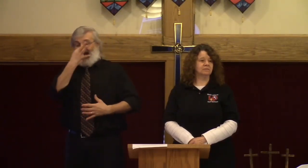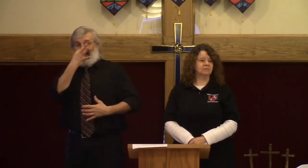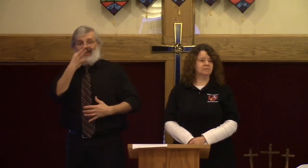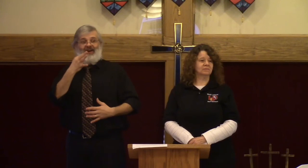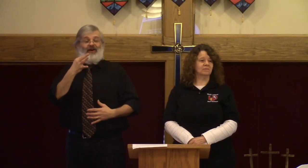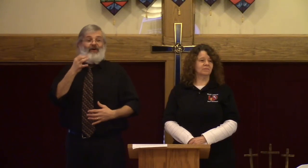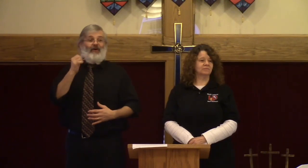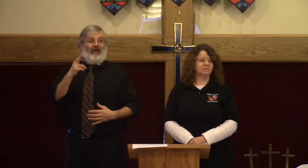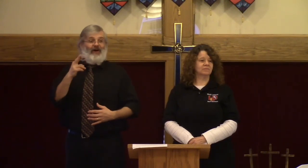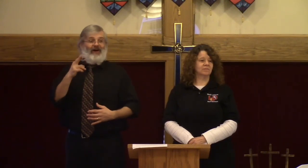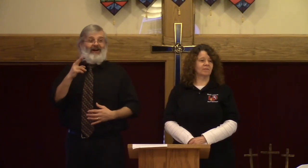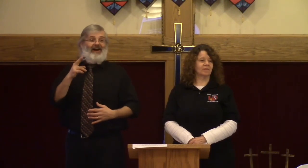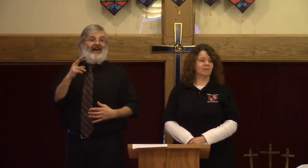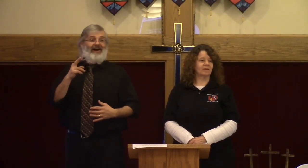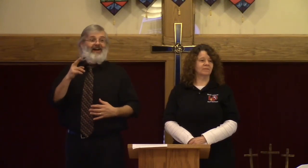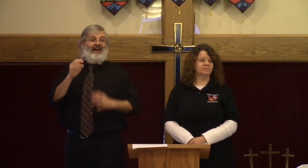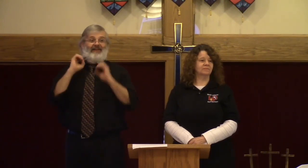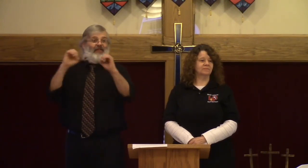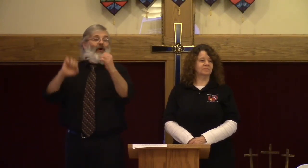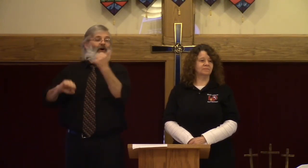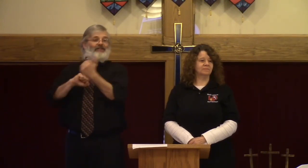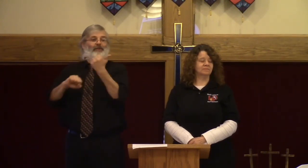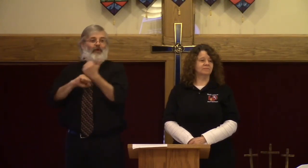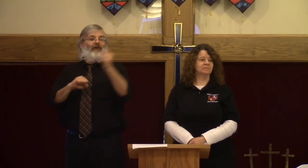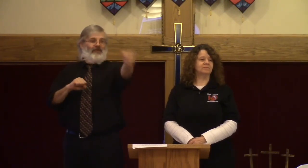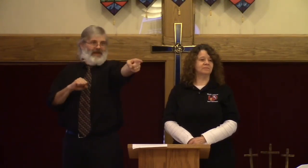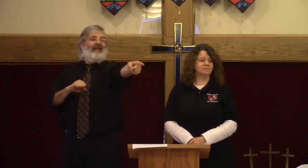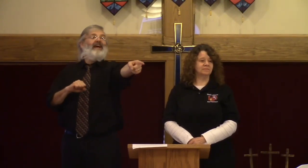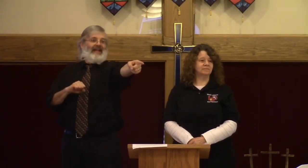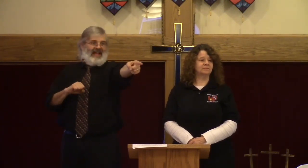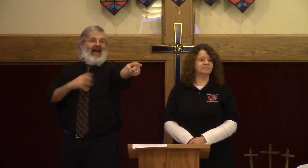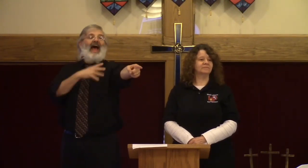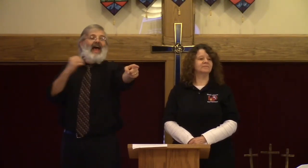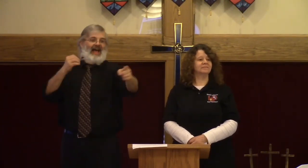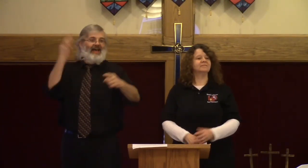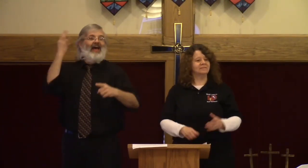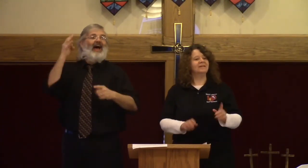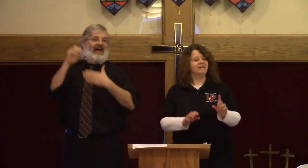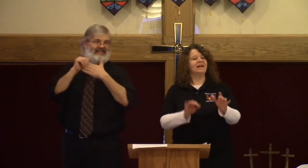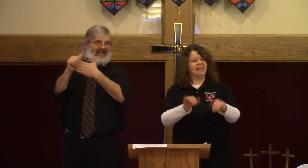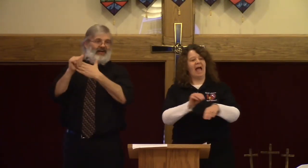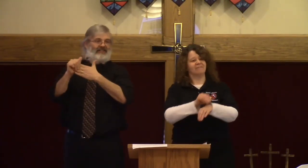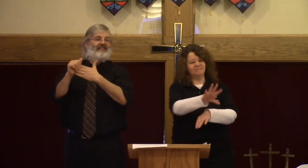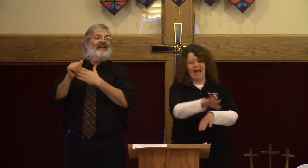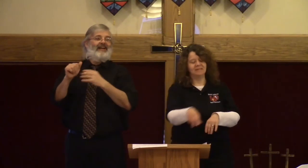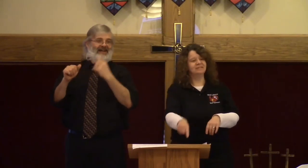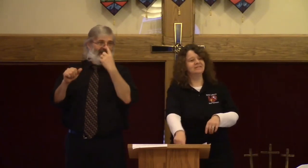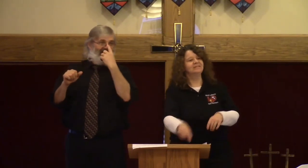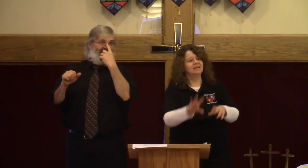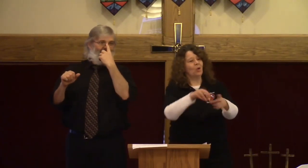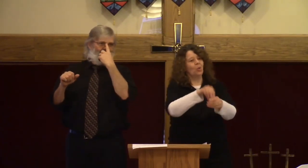stank or no support for me. And leaders.